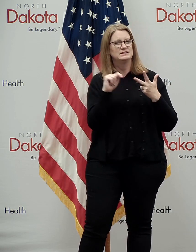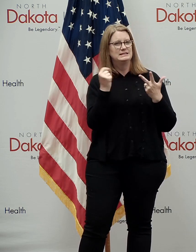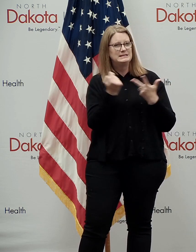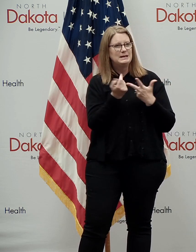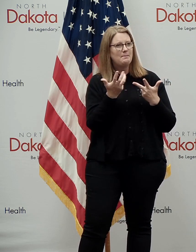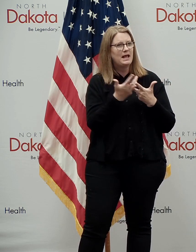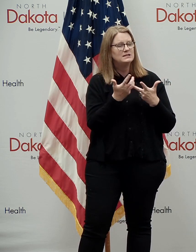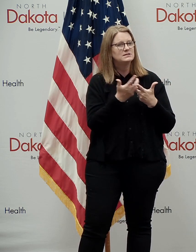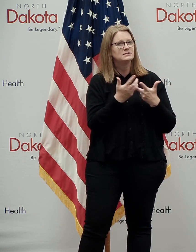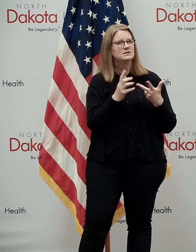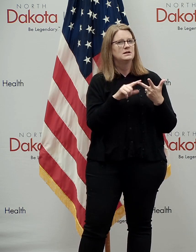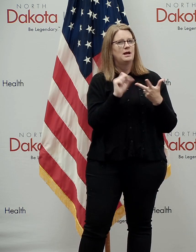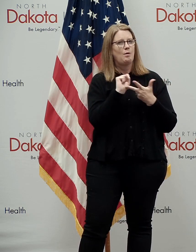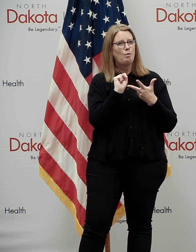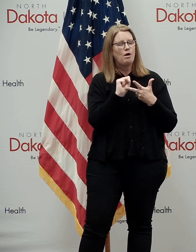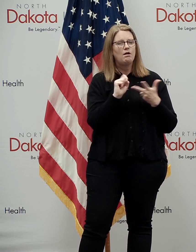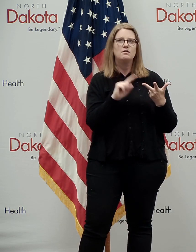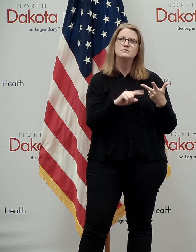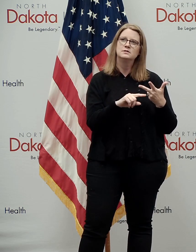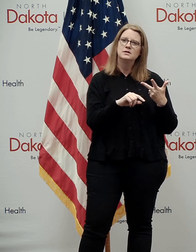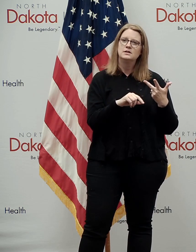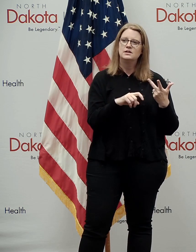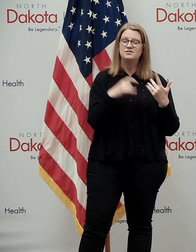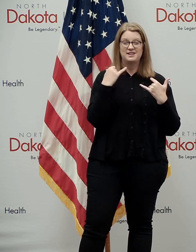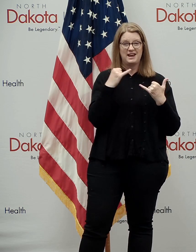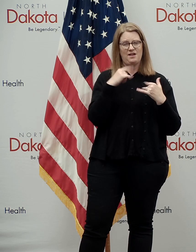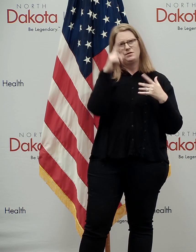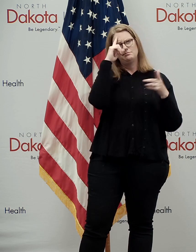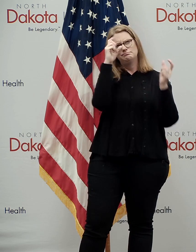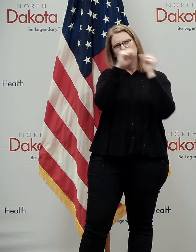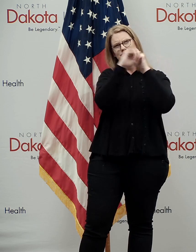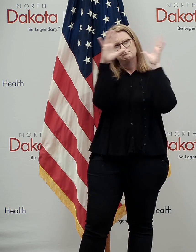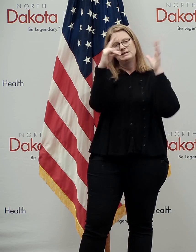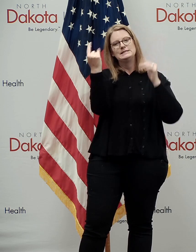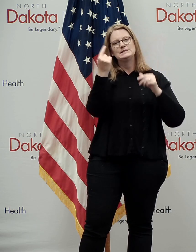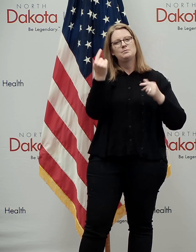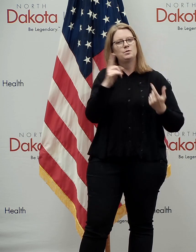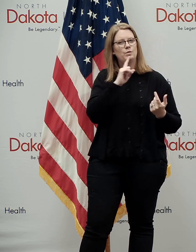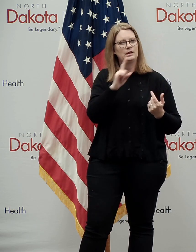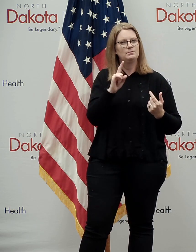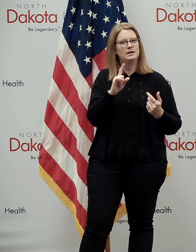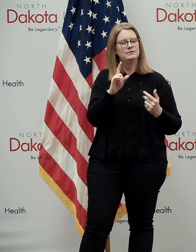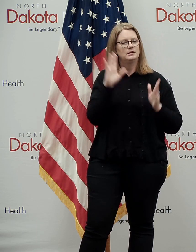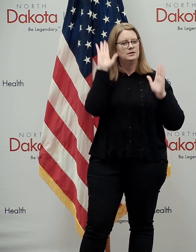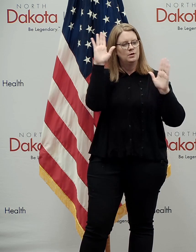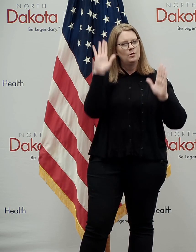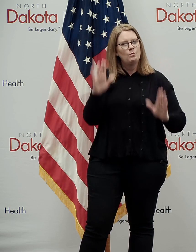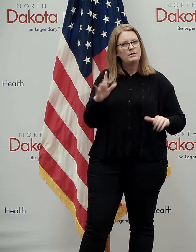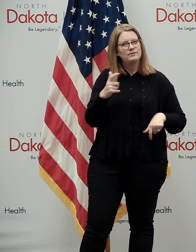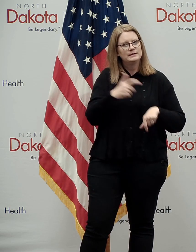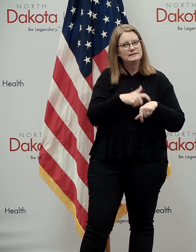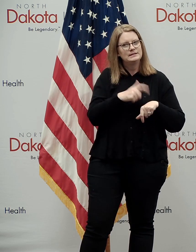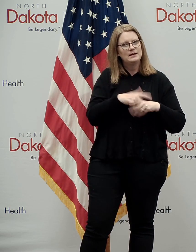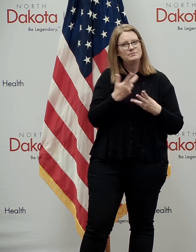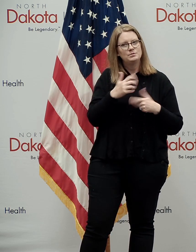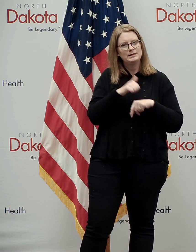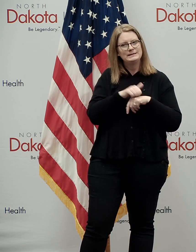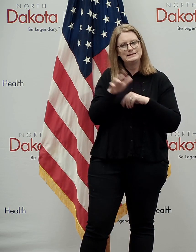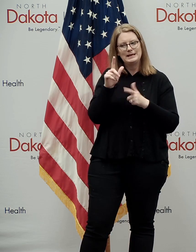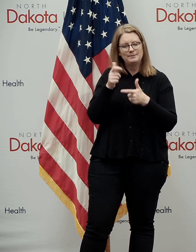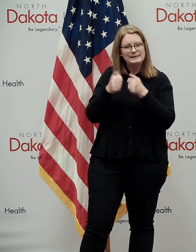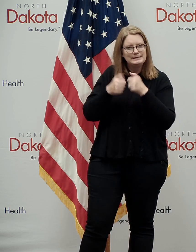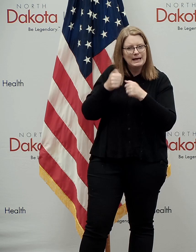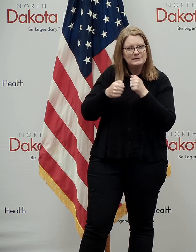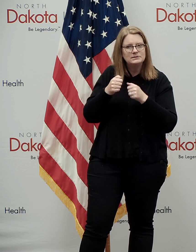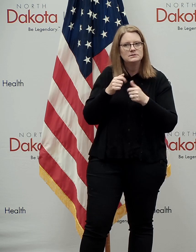And again, if you're thinking of one of those individuals right now, this would be a great time to take a moment, send them a text, write them an